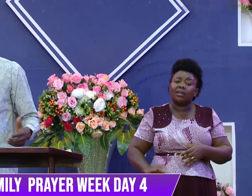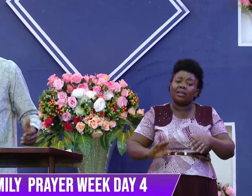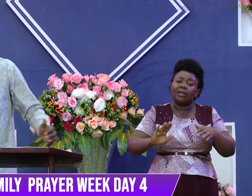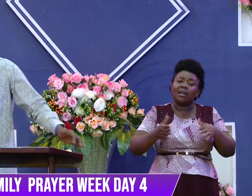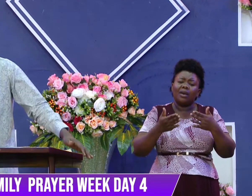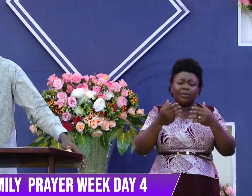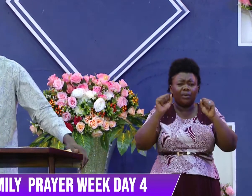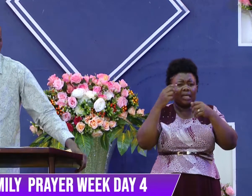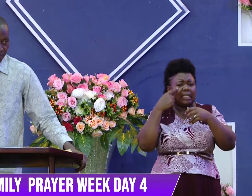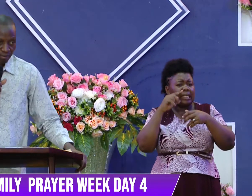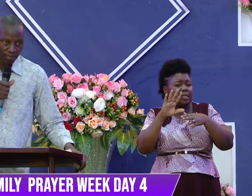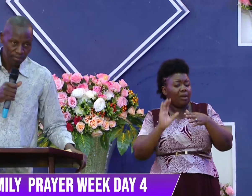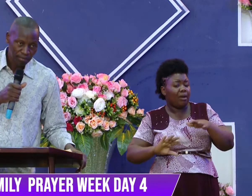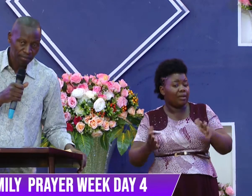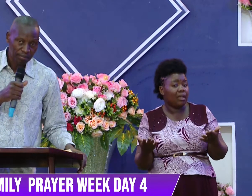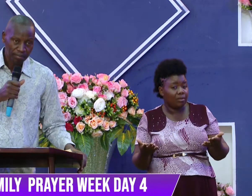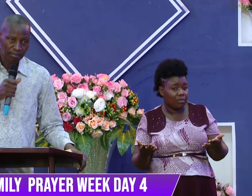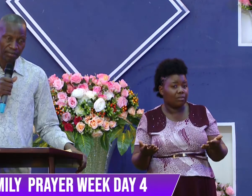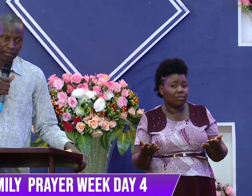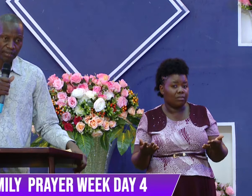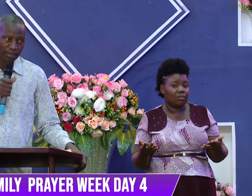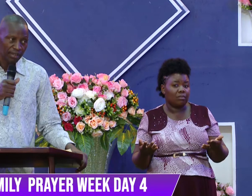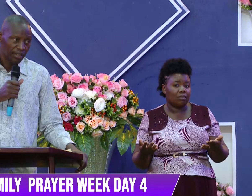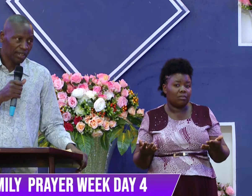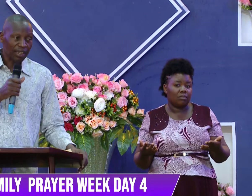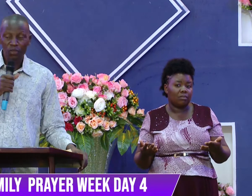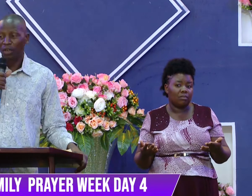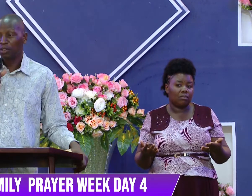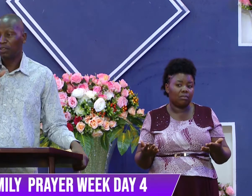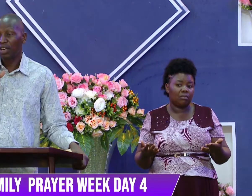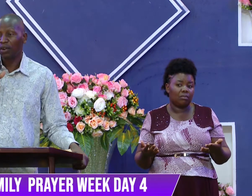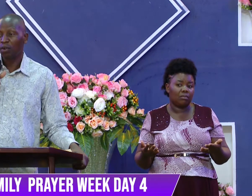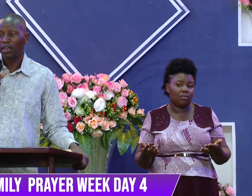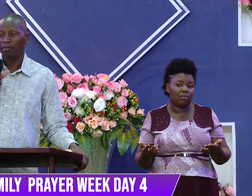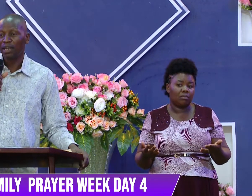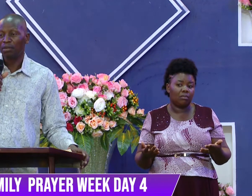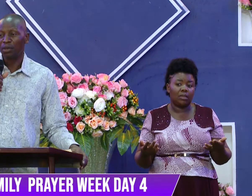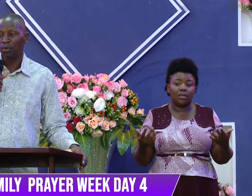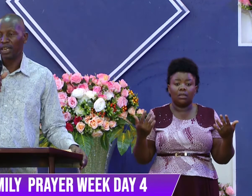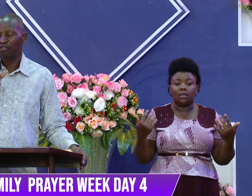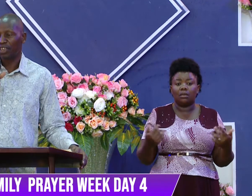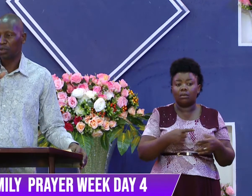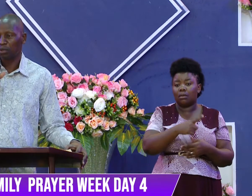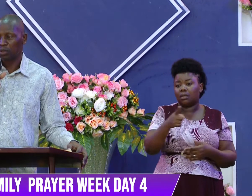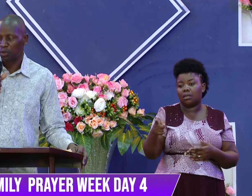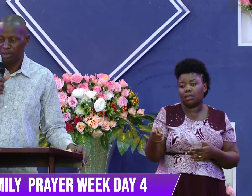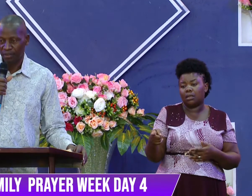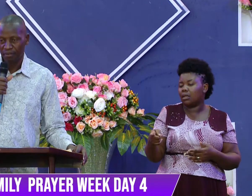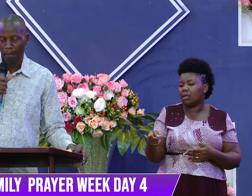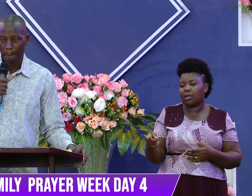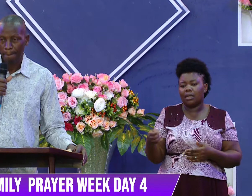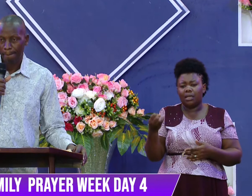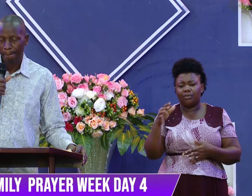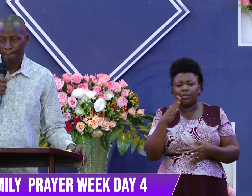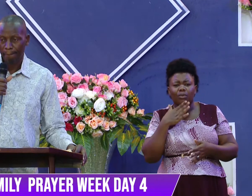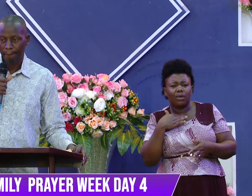okugiraba. How can you see your character? Era kati wano bwe tuba twagala okubala embala buli omu wano afuna 10 ku 10. And